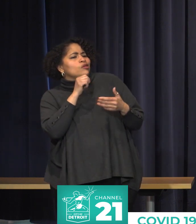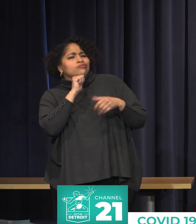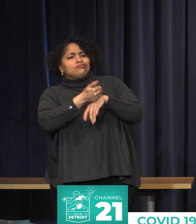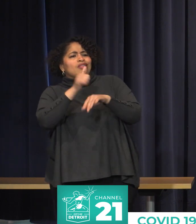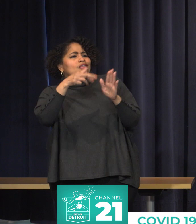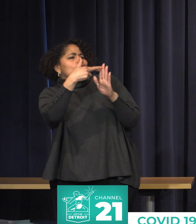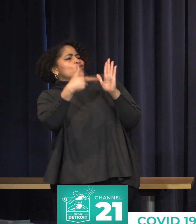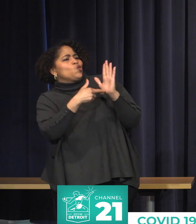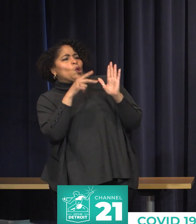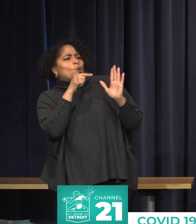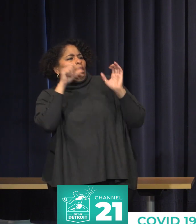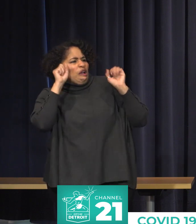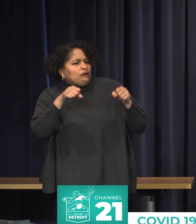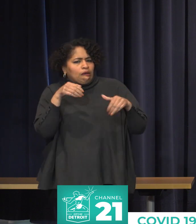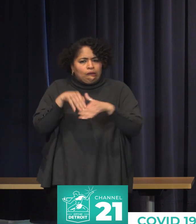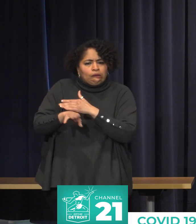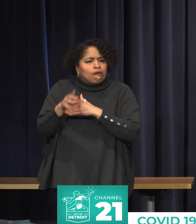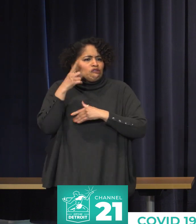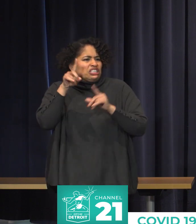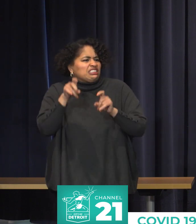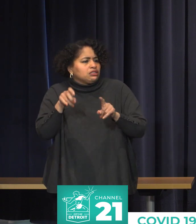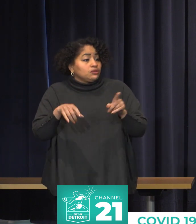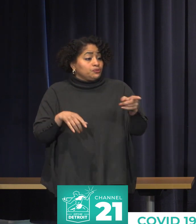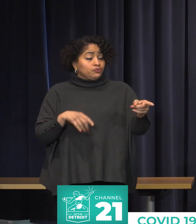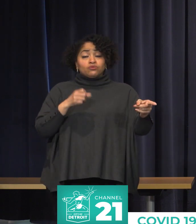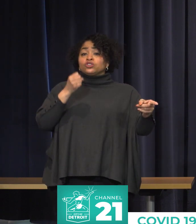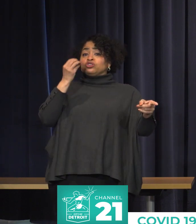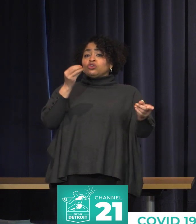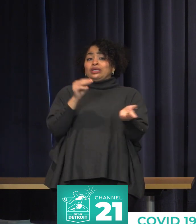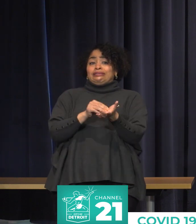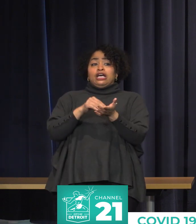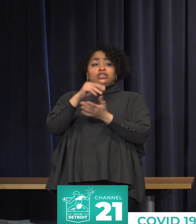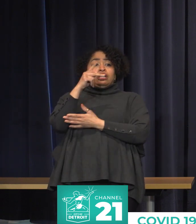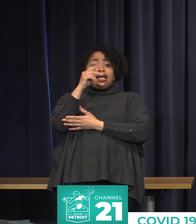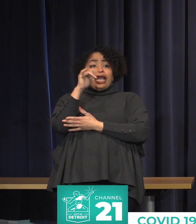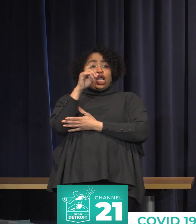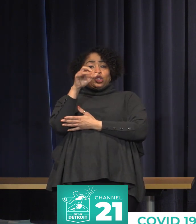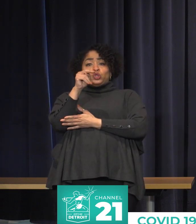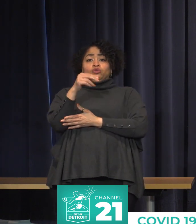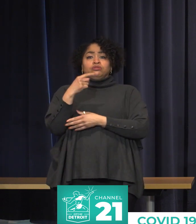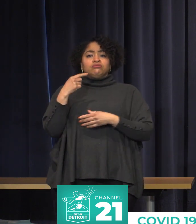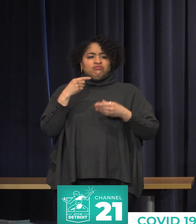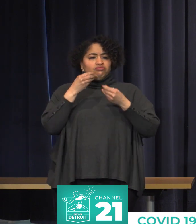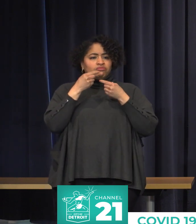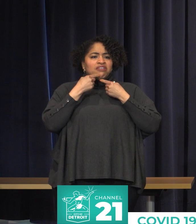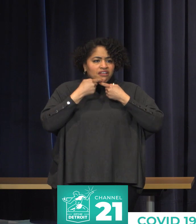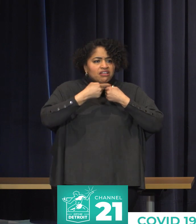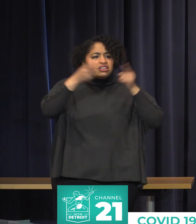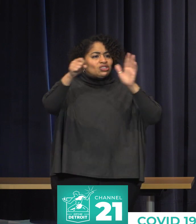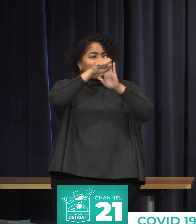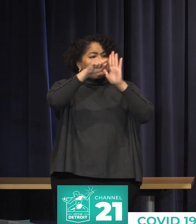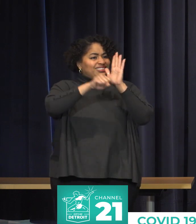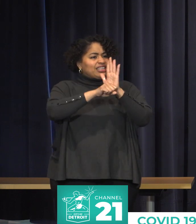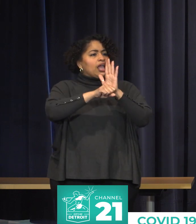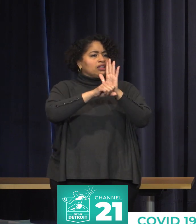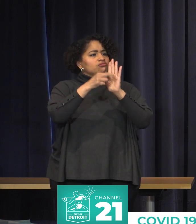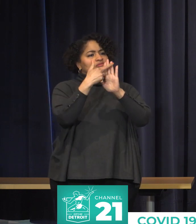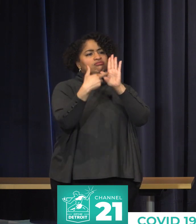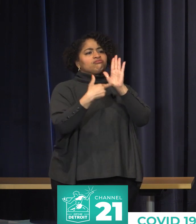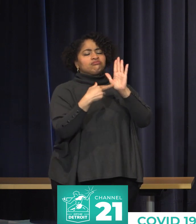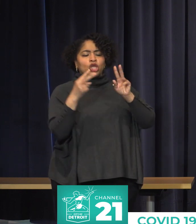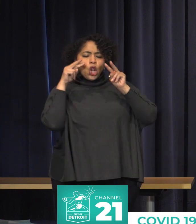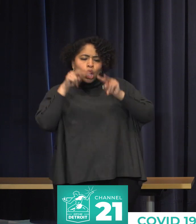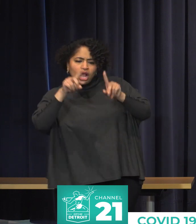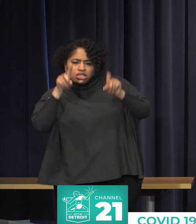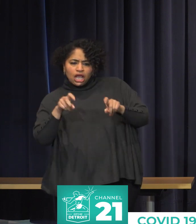the requirements to get? So Dr. Khaldun sets out a state guideline in which she looks at the testing